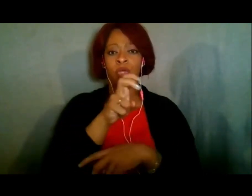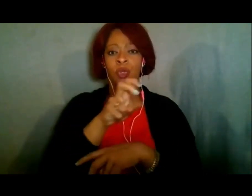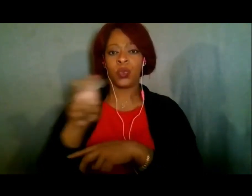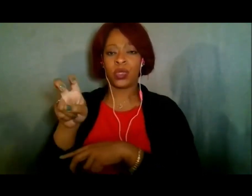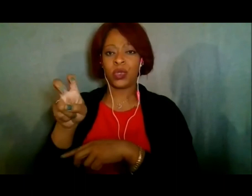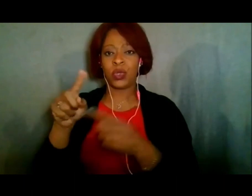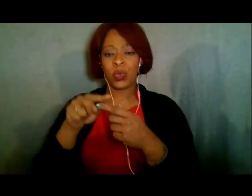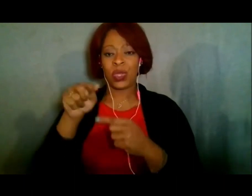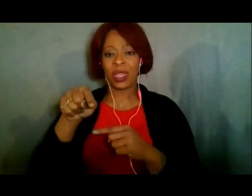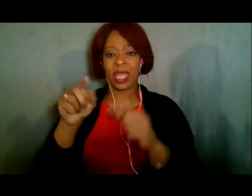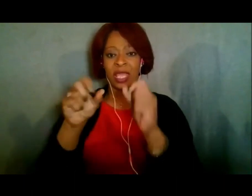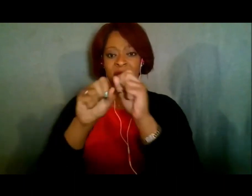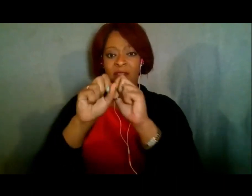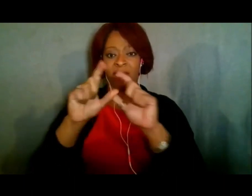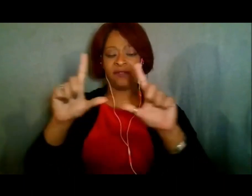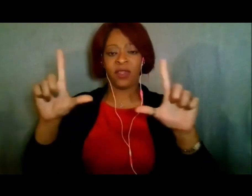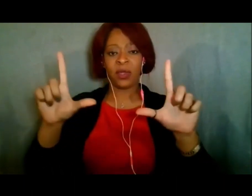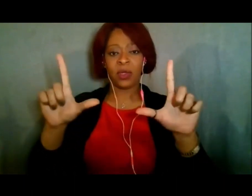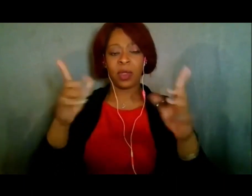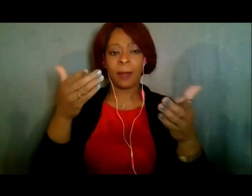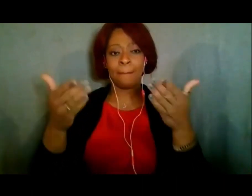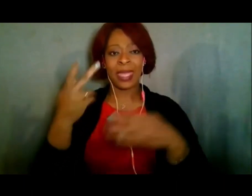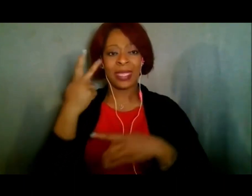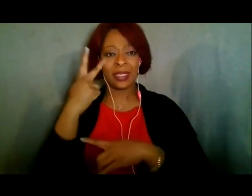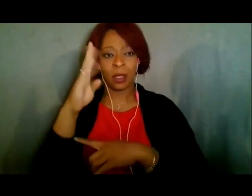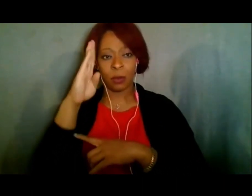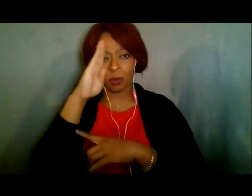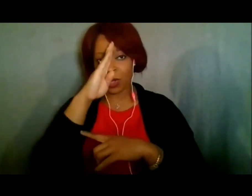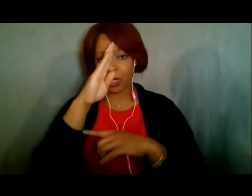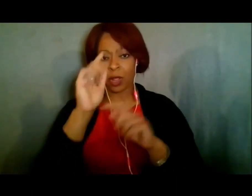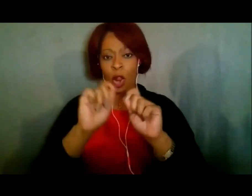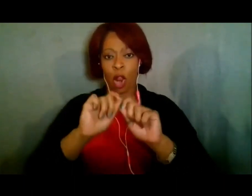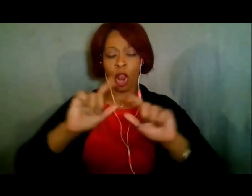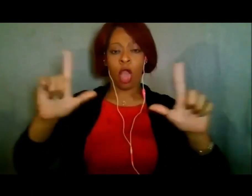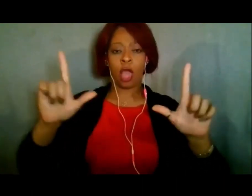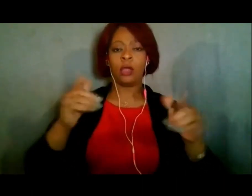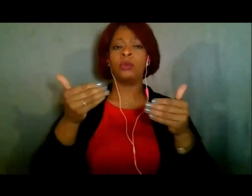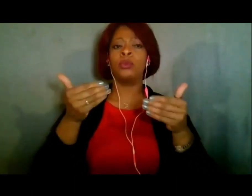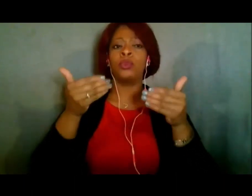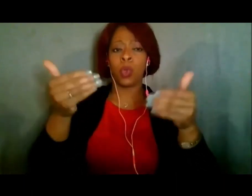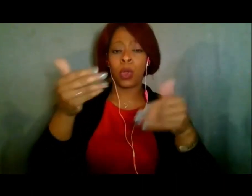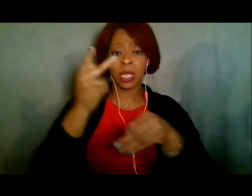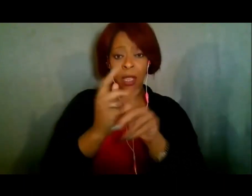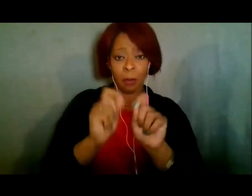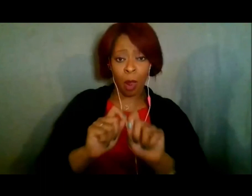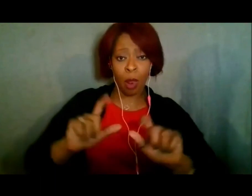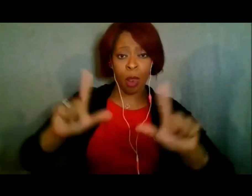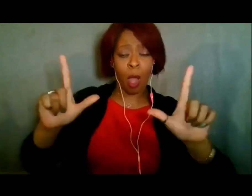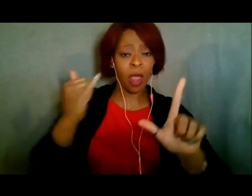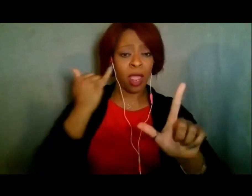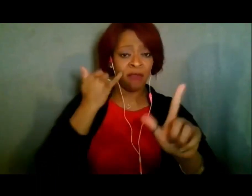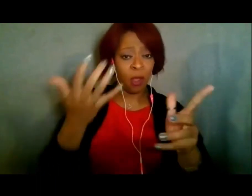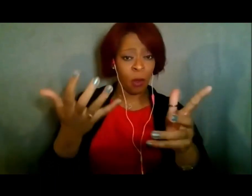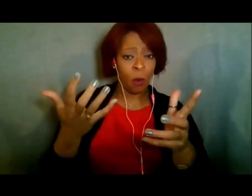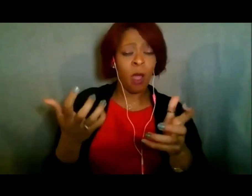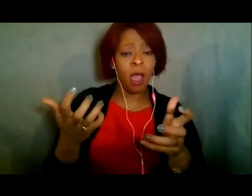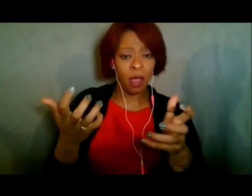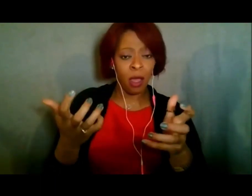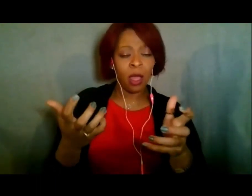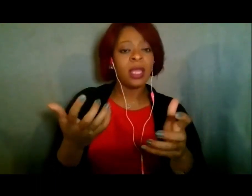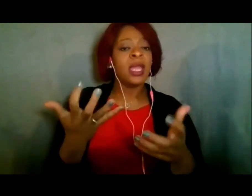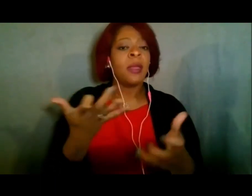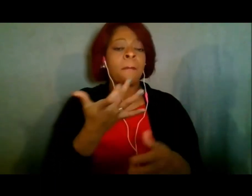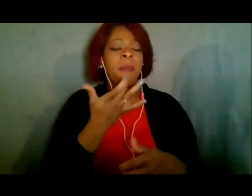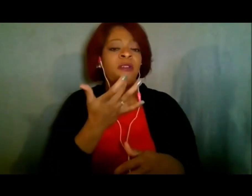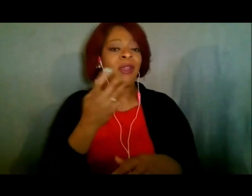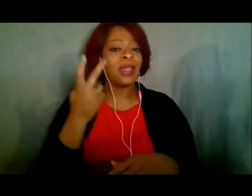to this view, you may still see Brenda very large. You are welcome to keep her as the main block on your screen, but if you would like